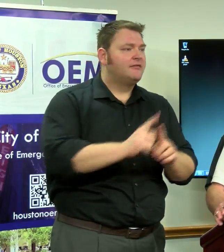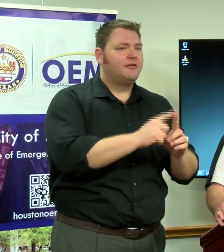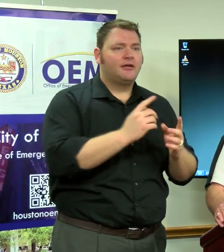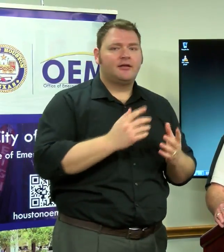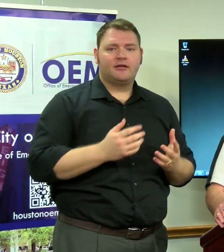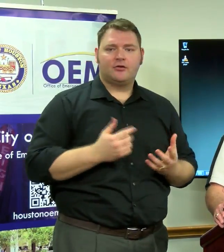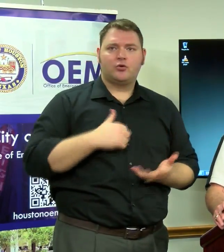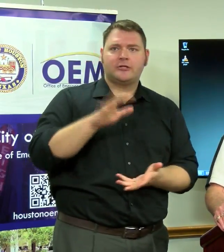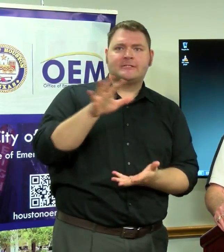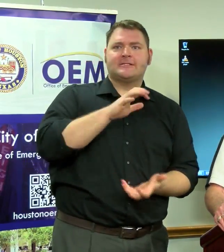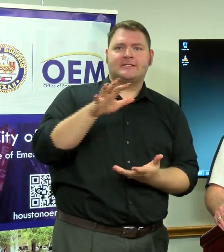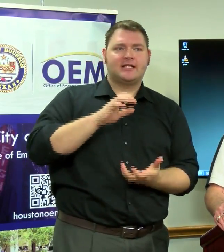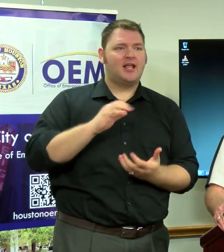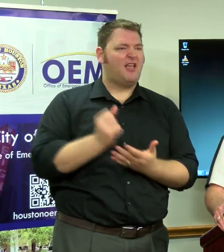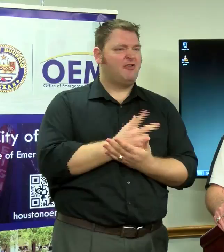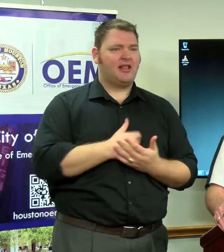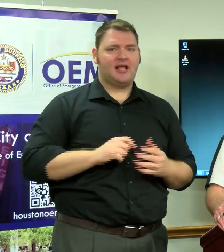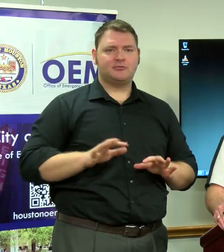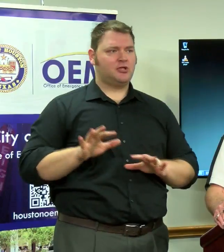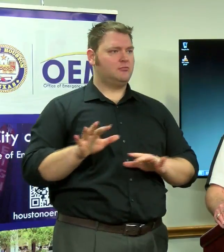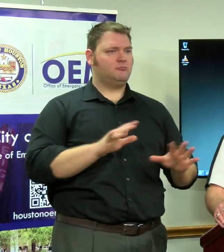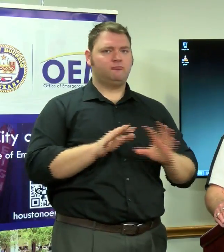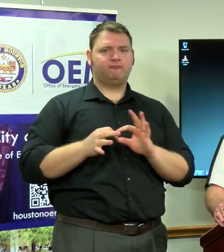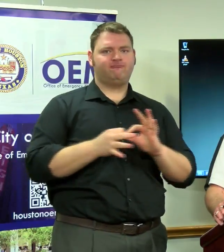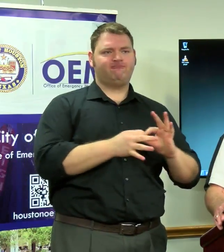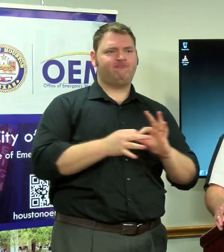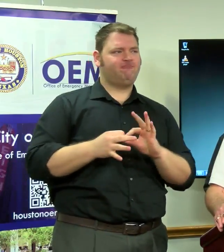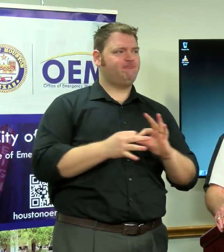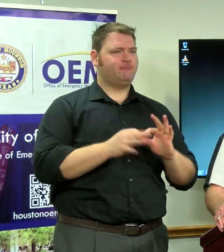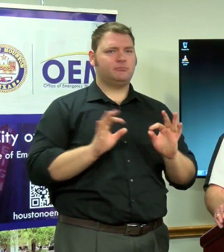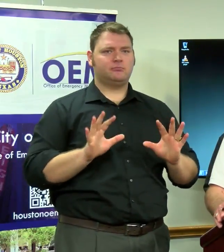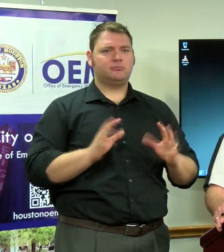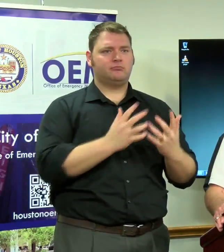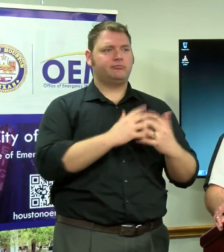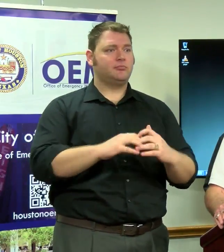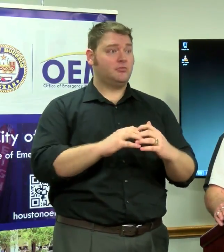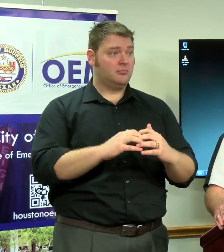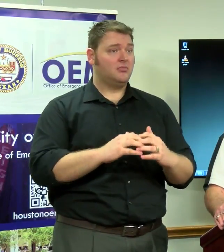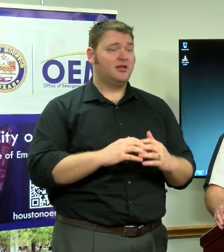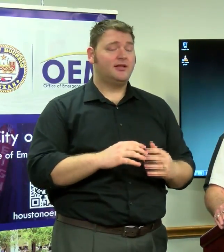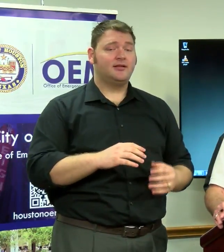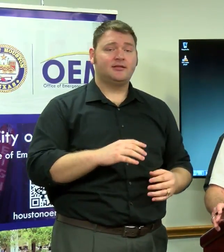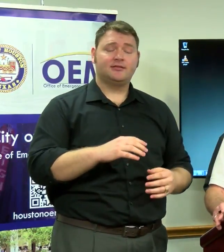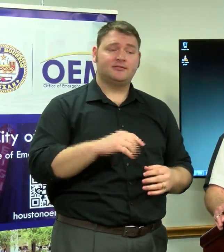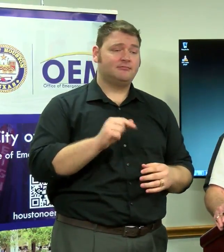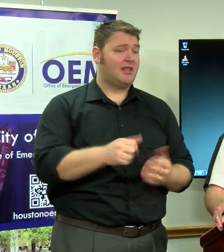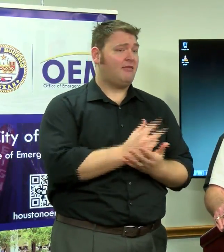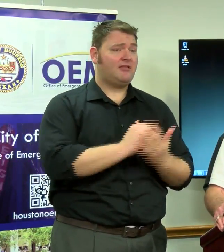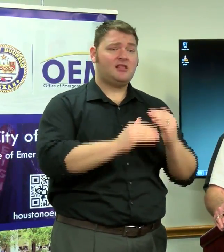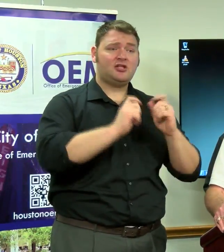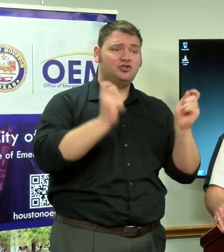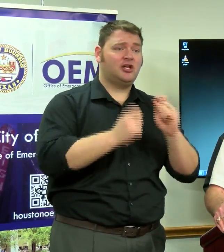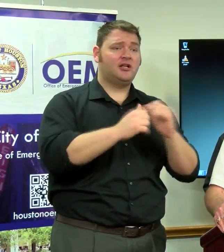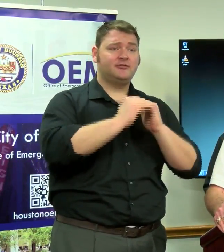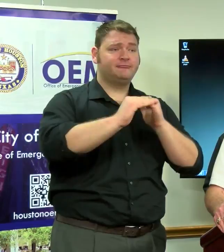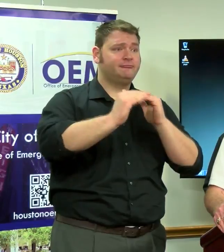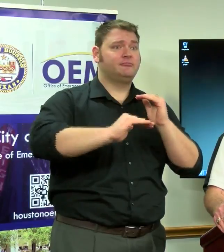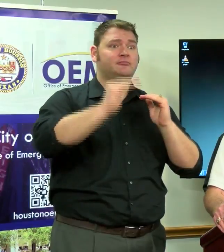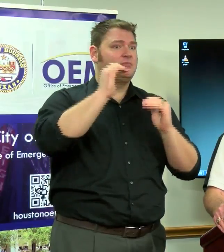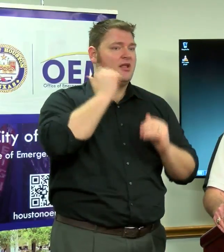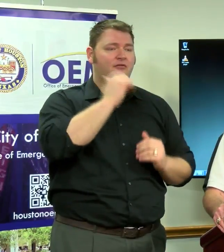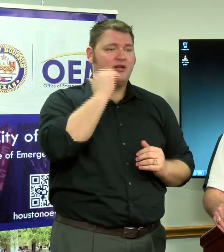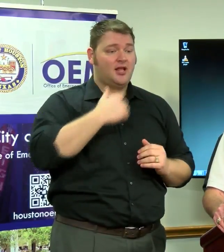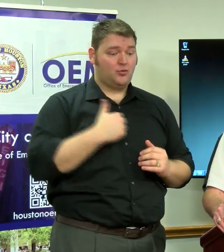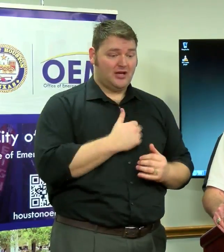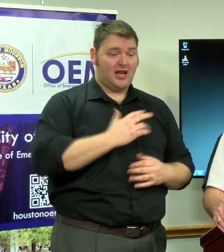it's continuing. And so we're in day 3 of an event, and who knows how much longer it's going to go,